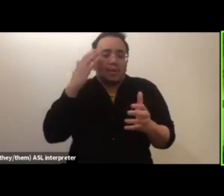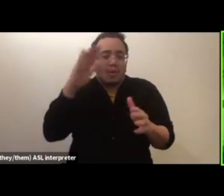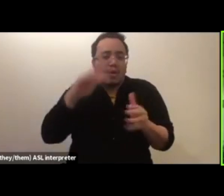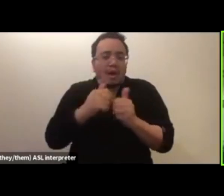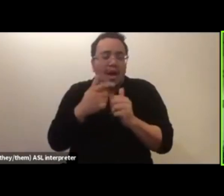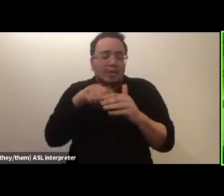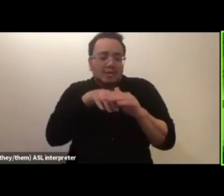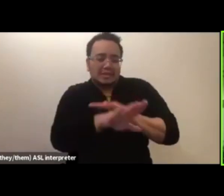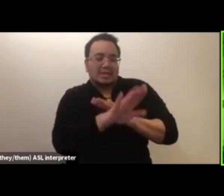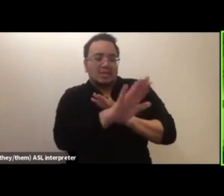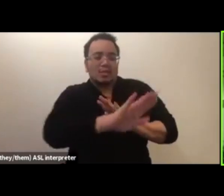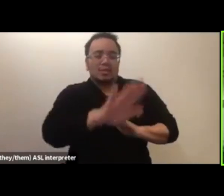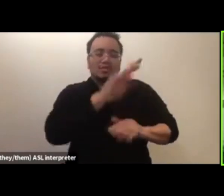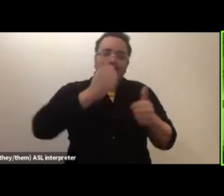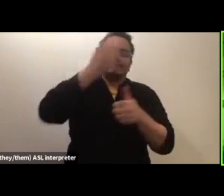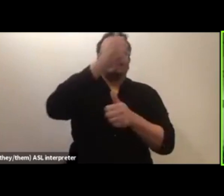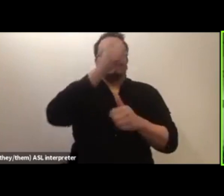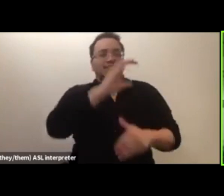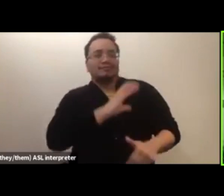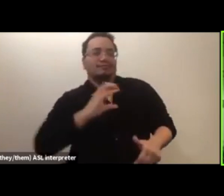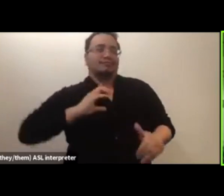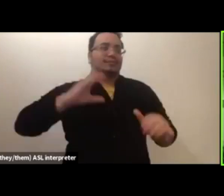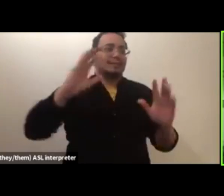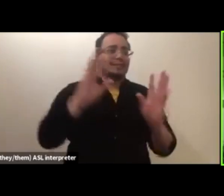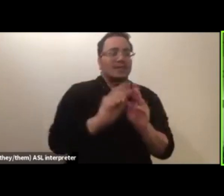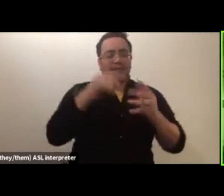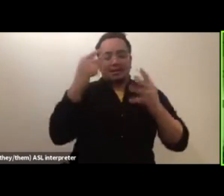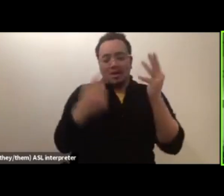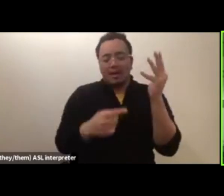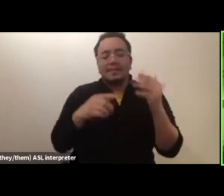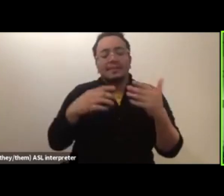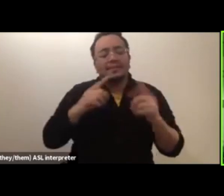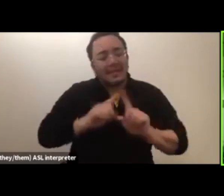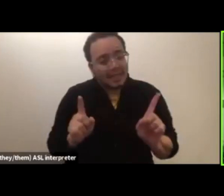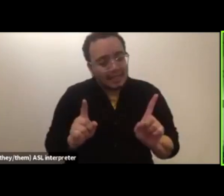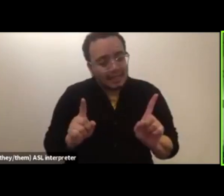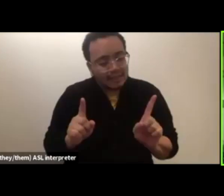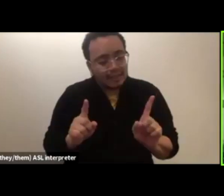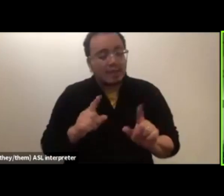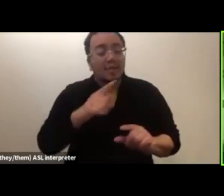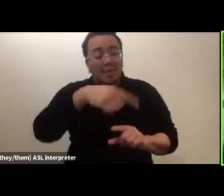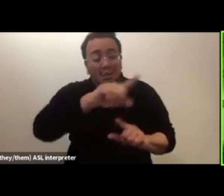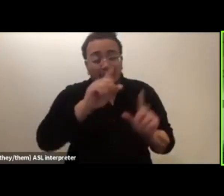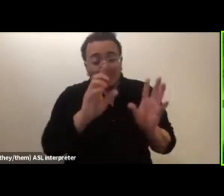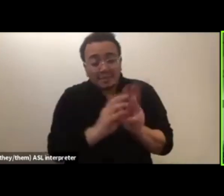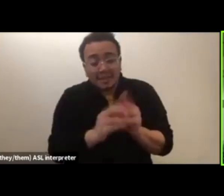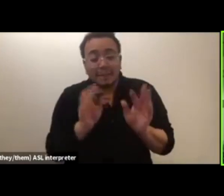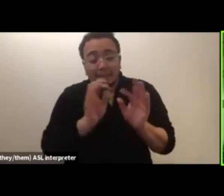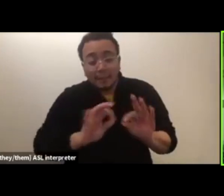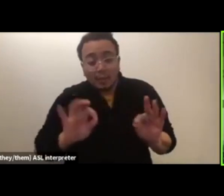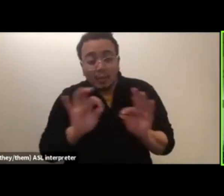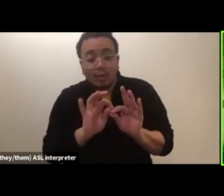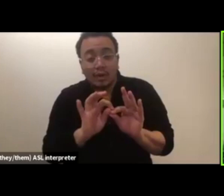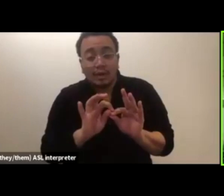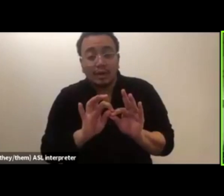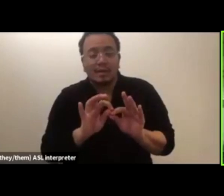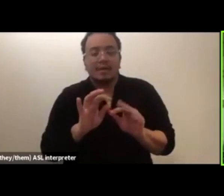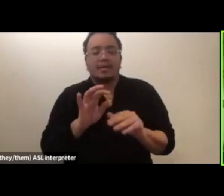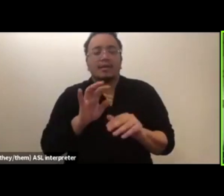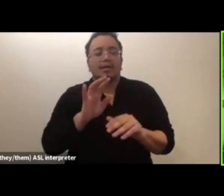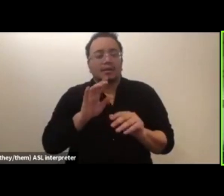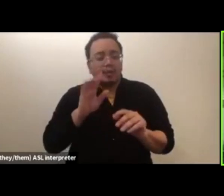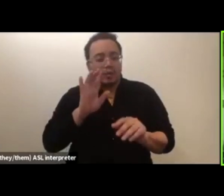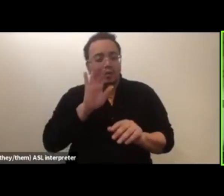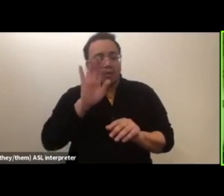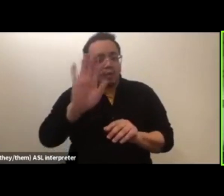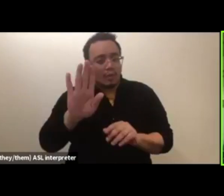spaces are very important to be at. And that's how you're going to shake and move and disrupt and create the